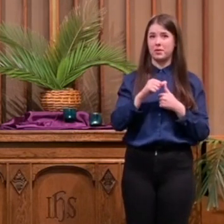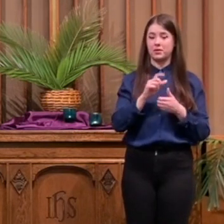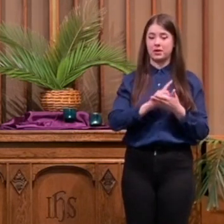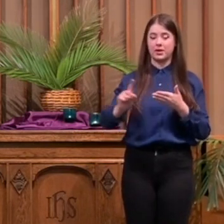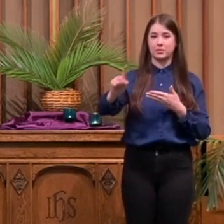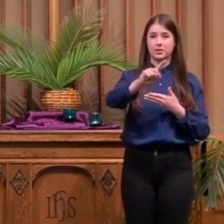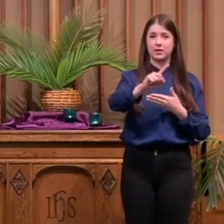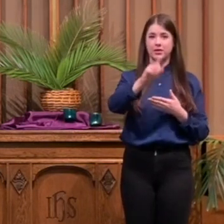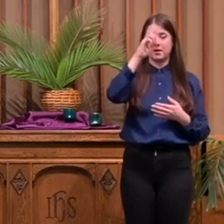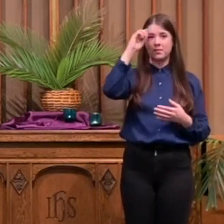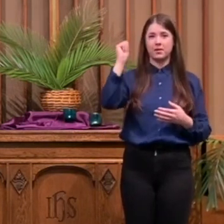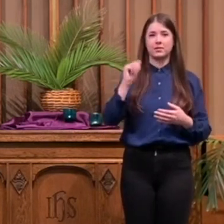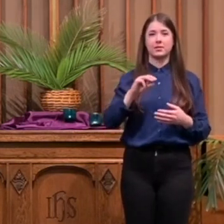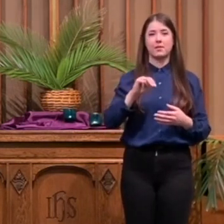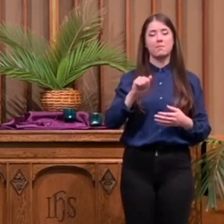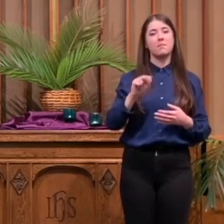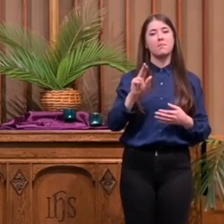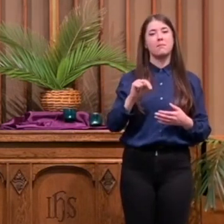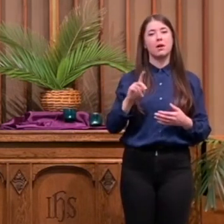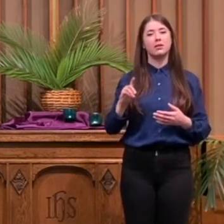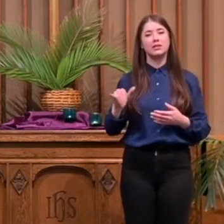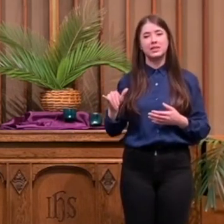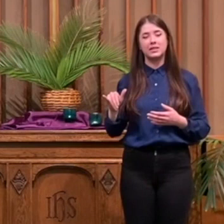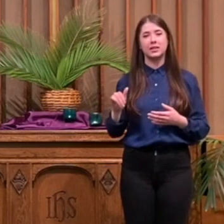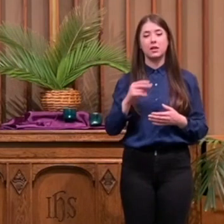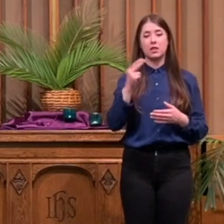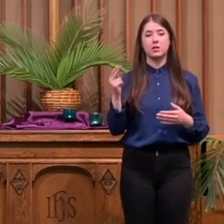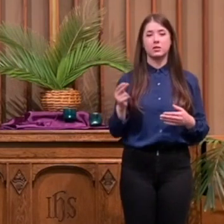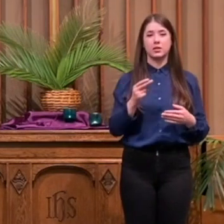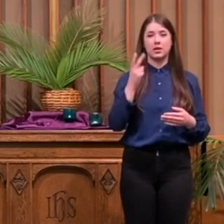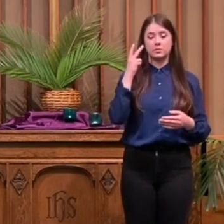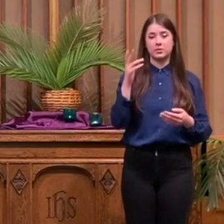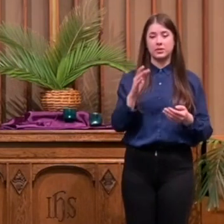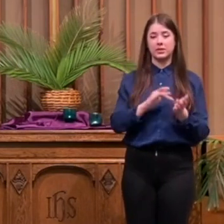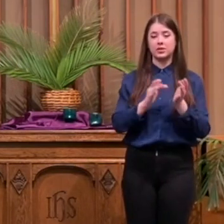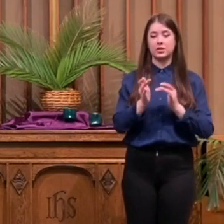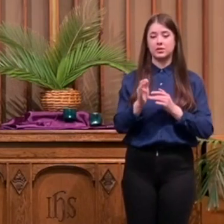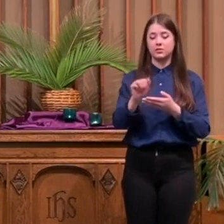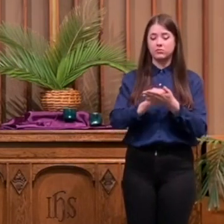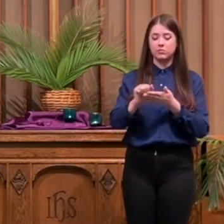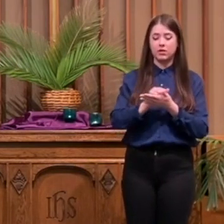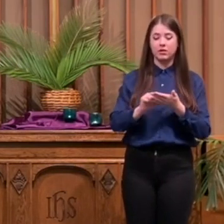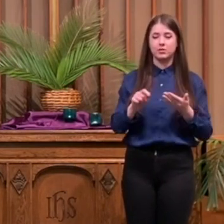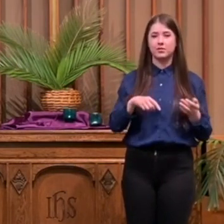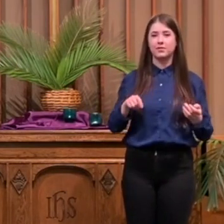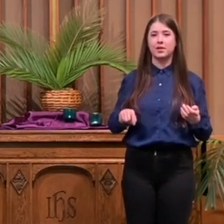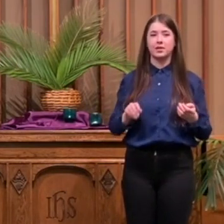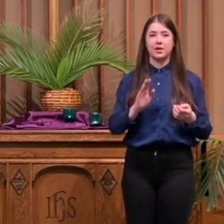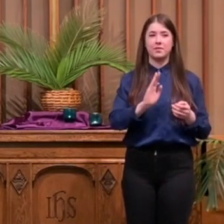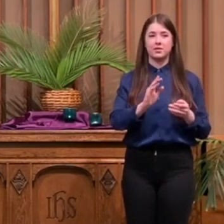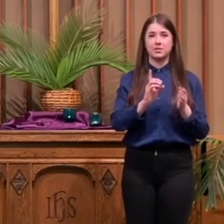Monday, Thursday, we'll see Jesus wash the feet of his own disciples as an expression